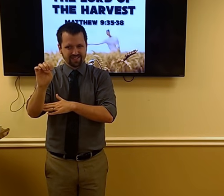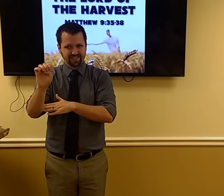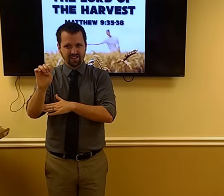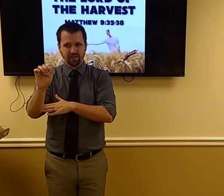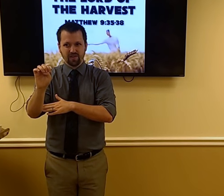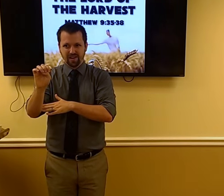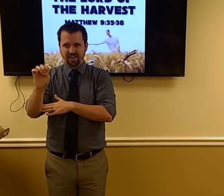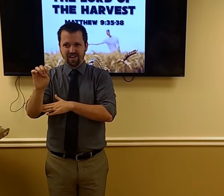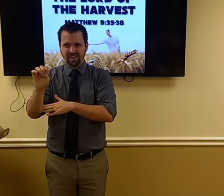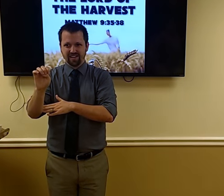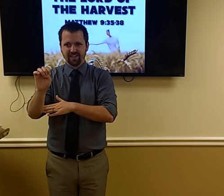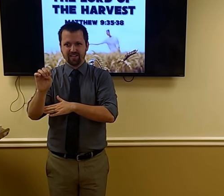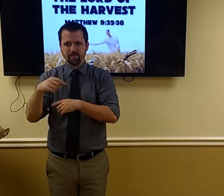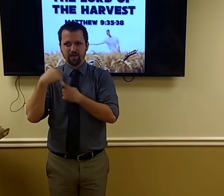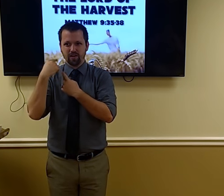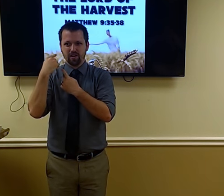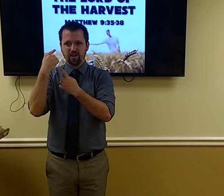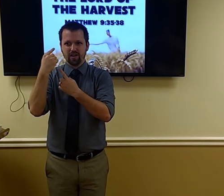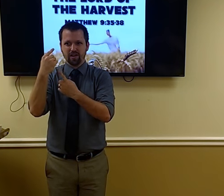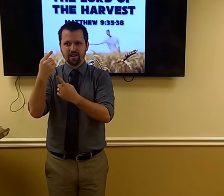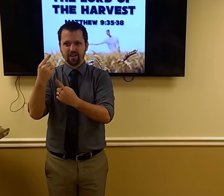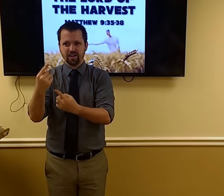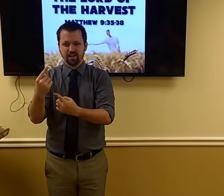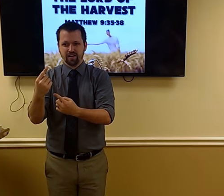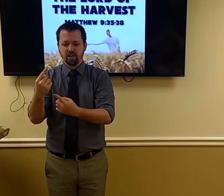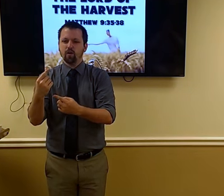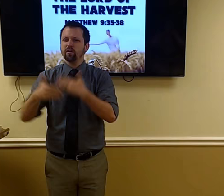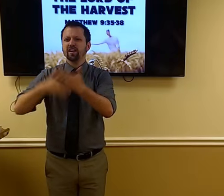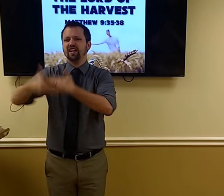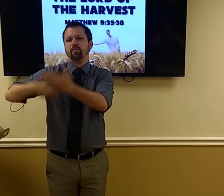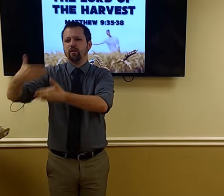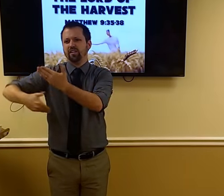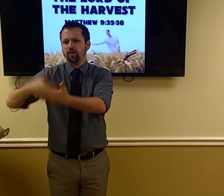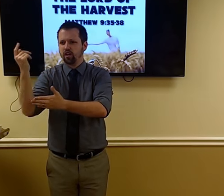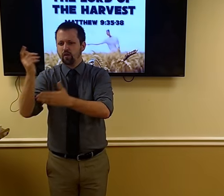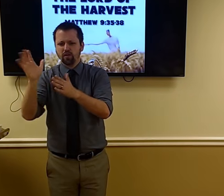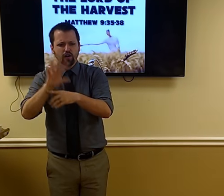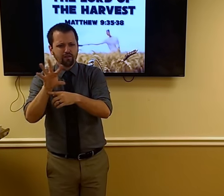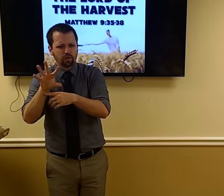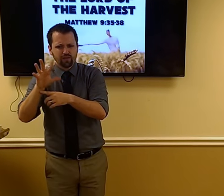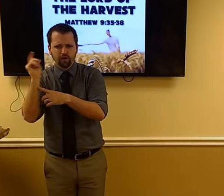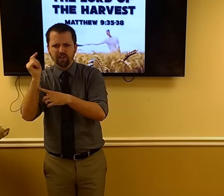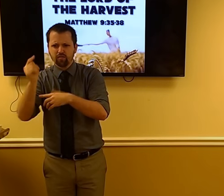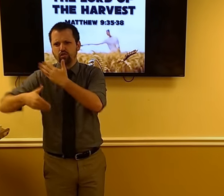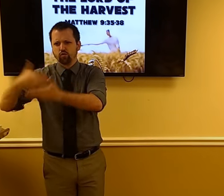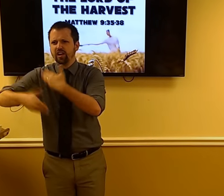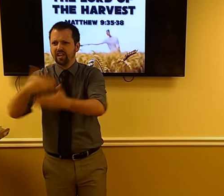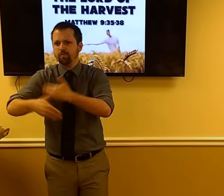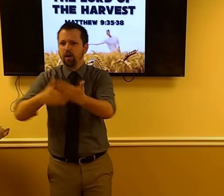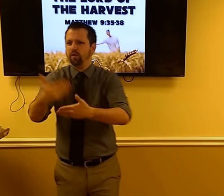So that means we have to do our testimonies soon. Well, we're gonna keep on with that. With the film testimonies, we're gonna keep on with